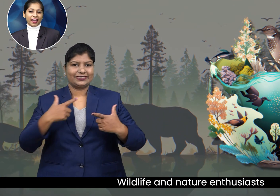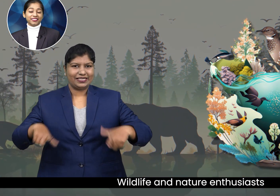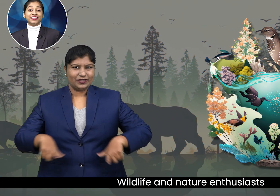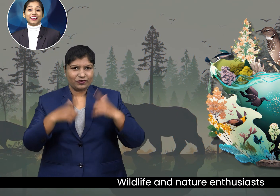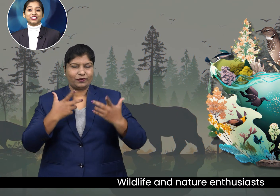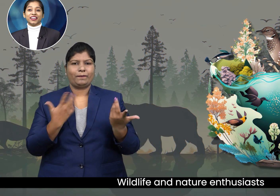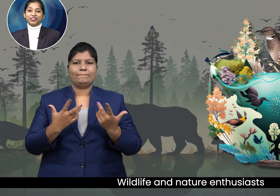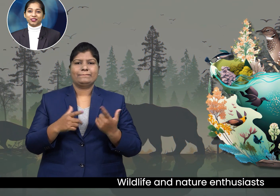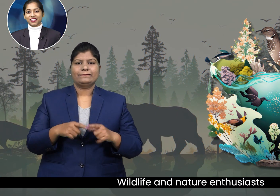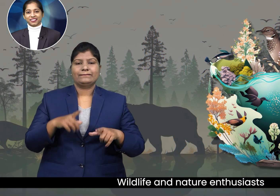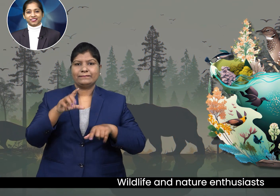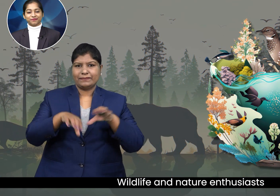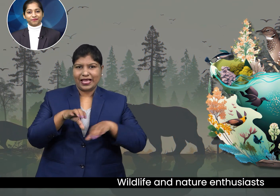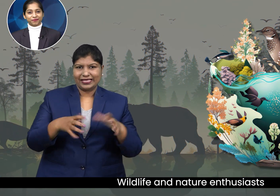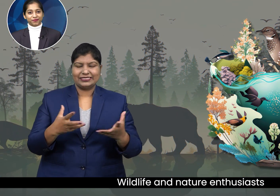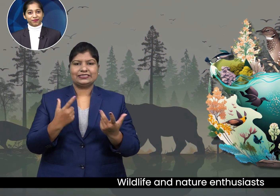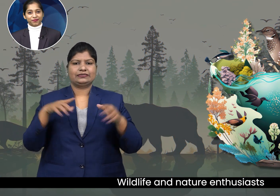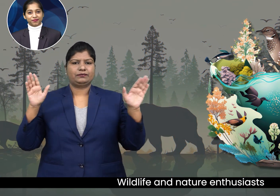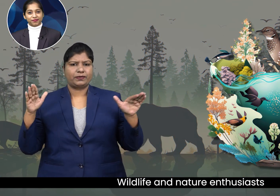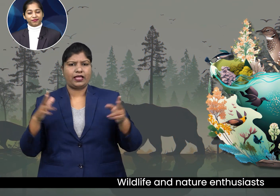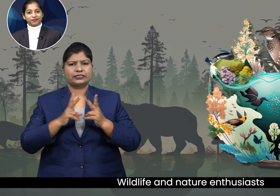Wildlife and nature enthusiasts